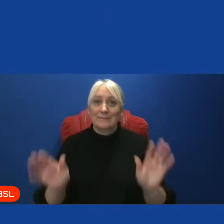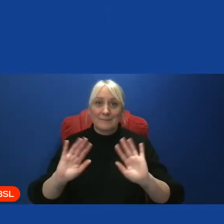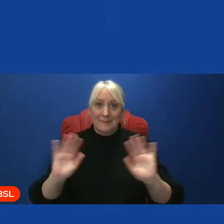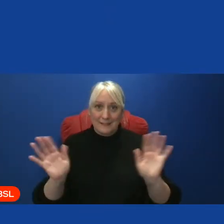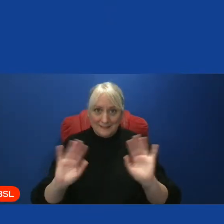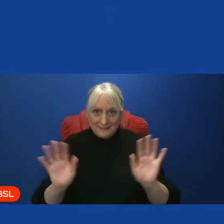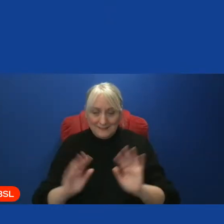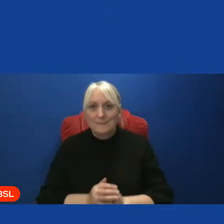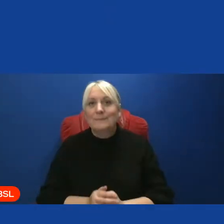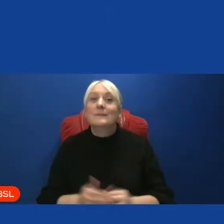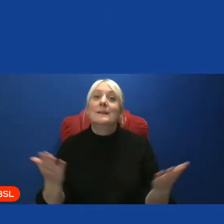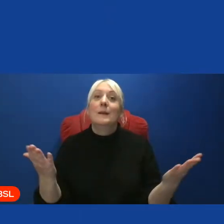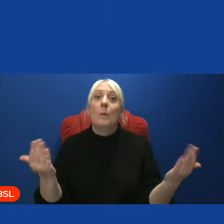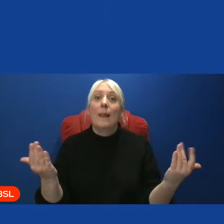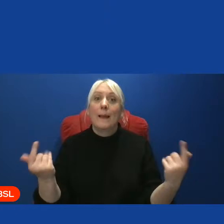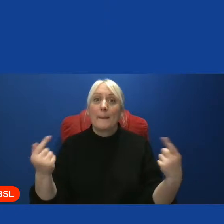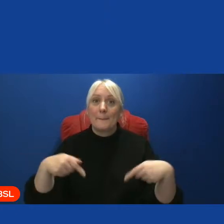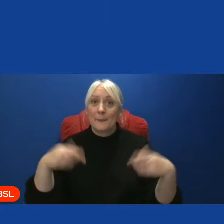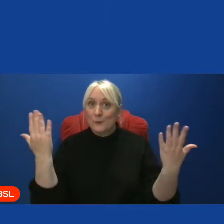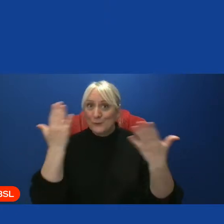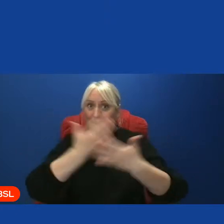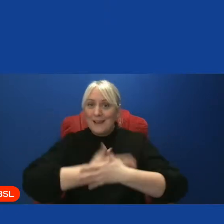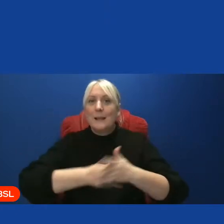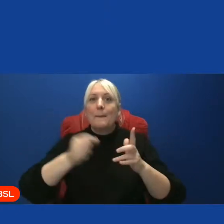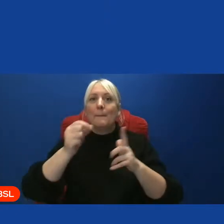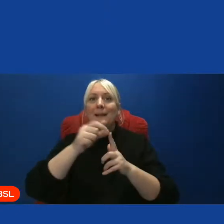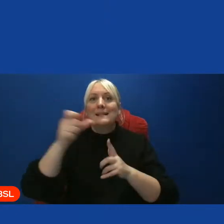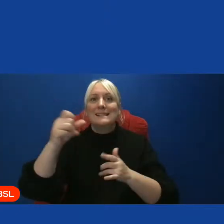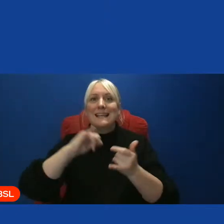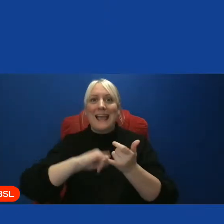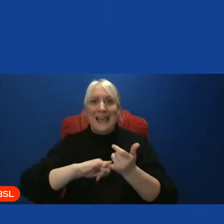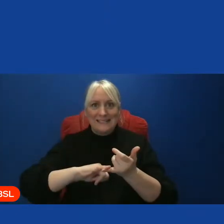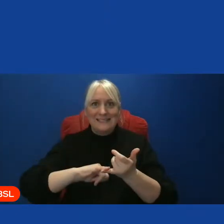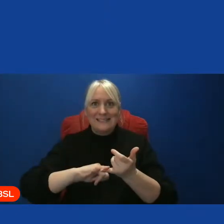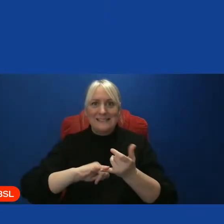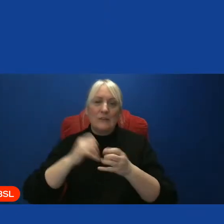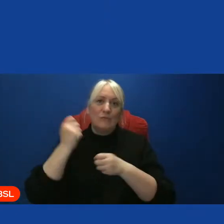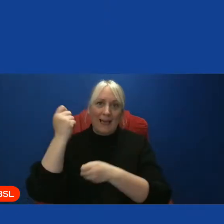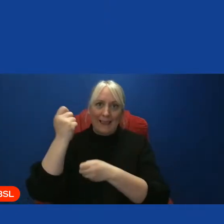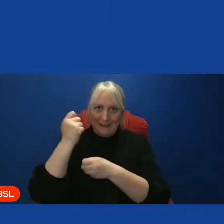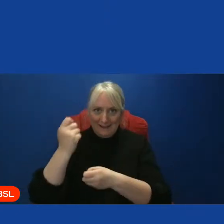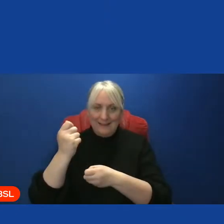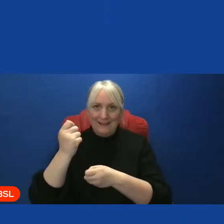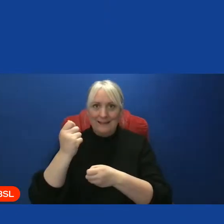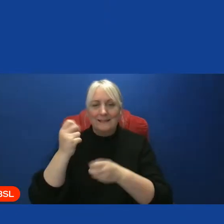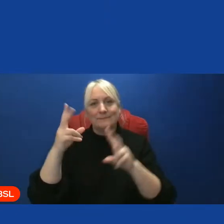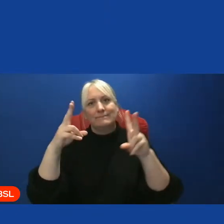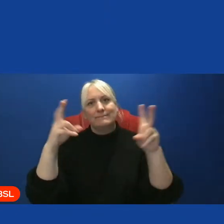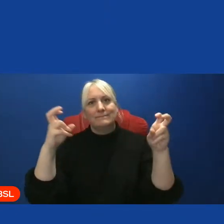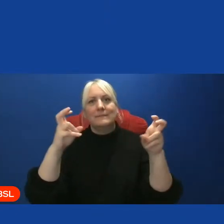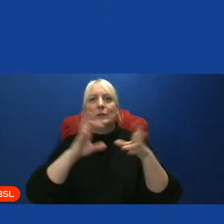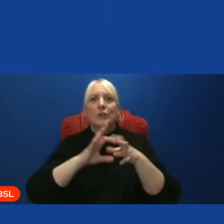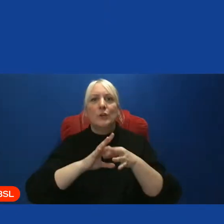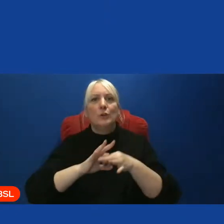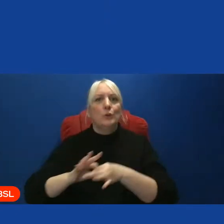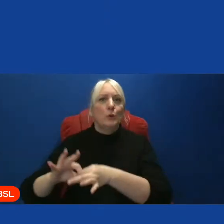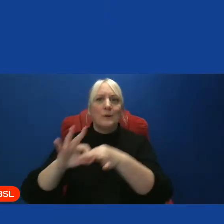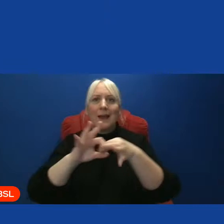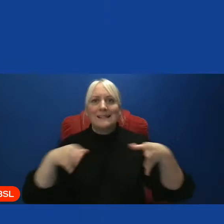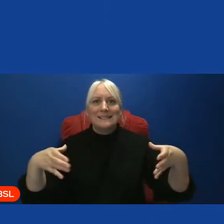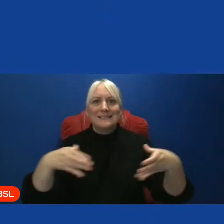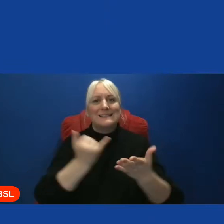Hi everyone, and welcome to tonight's PCS rally entitled United Against Austerity. And